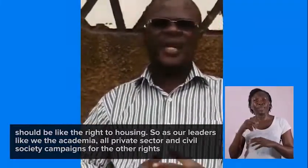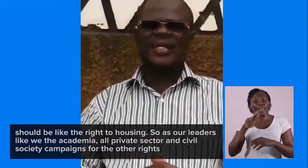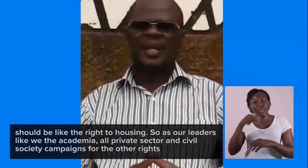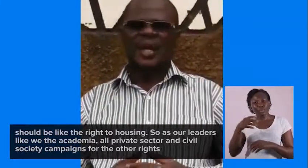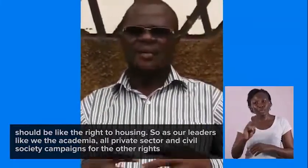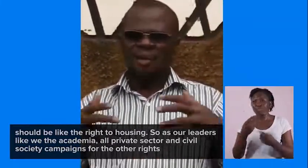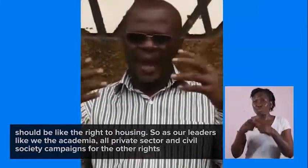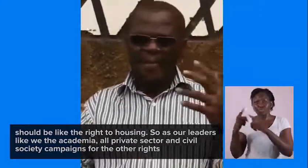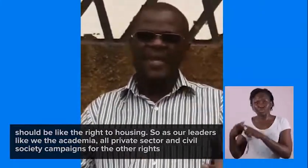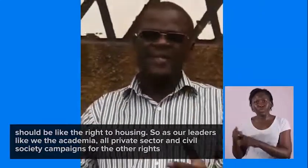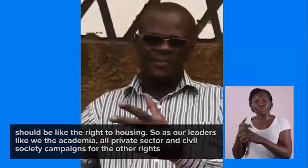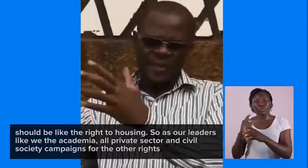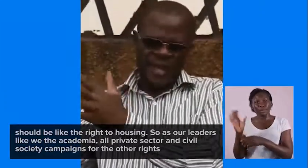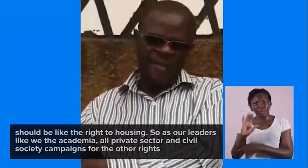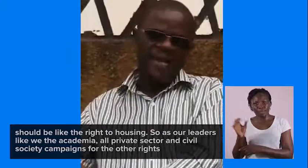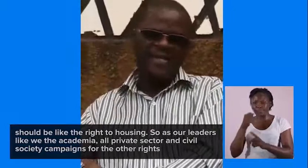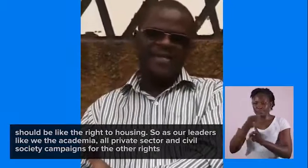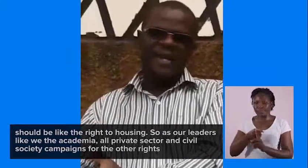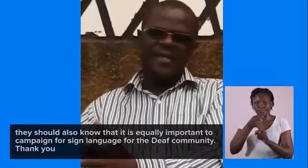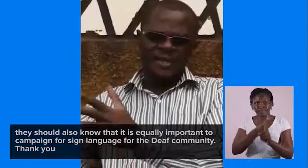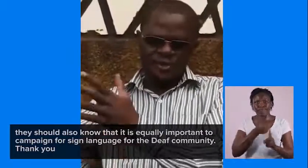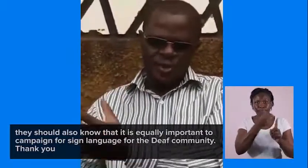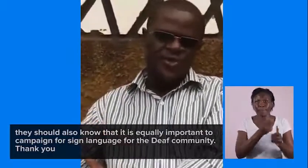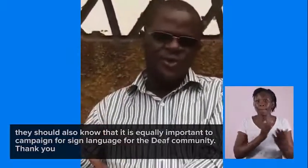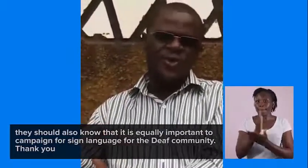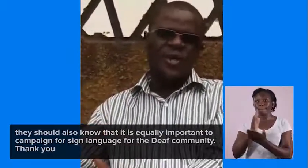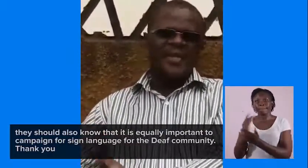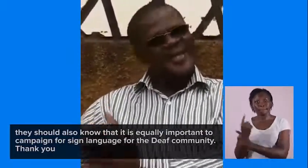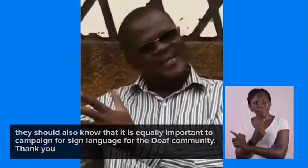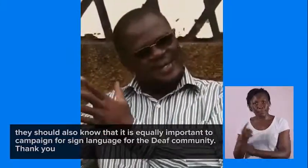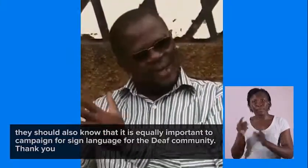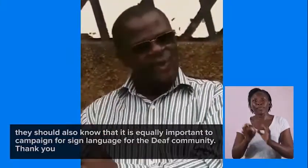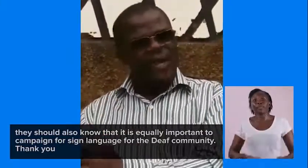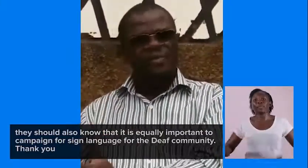society campaigns for the other rights, they should also know that it is equally